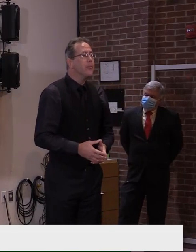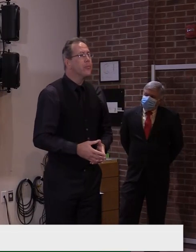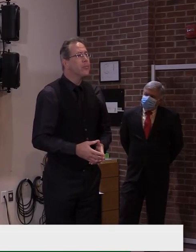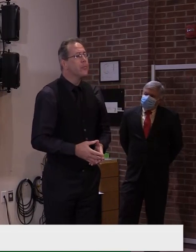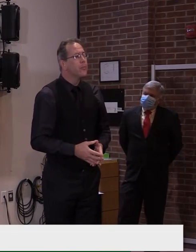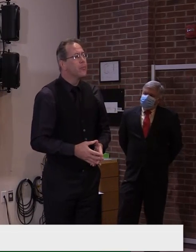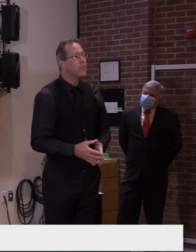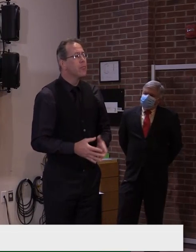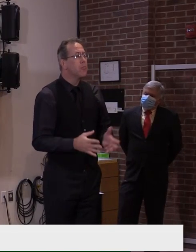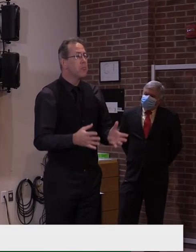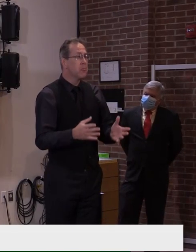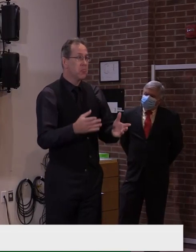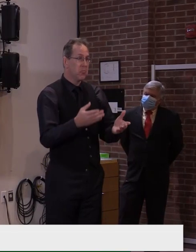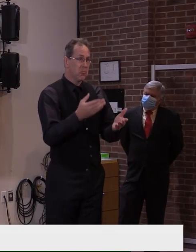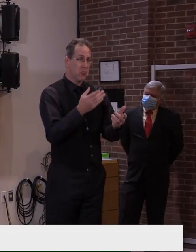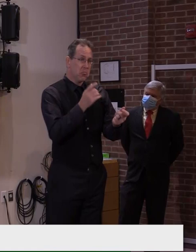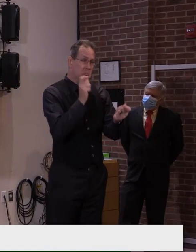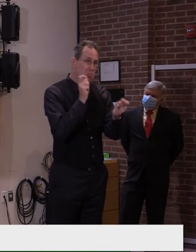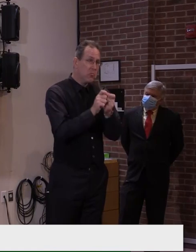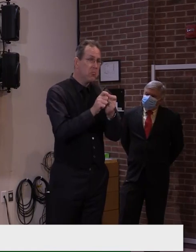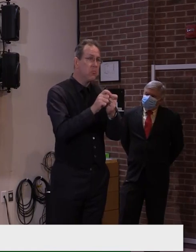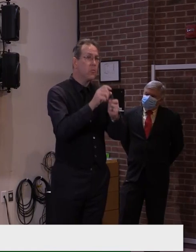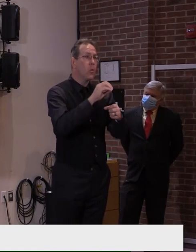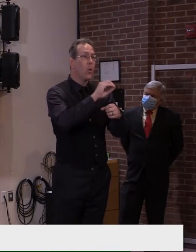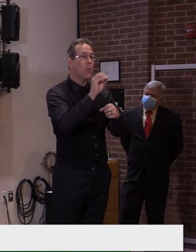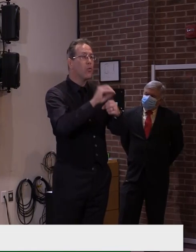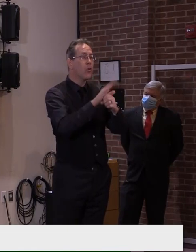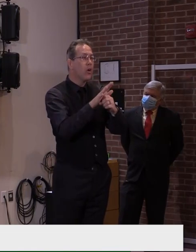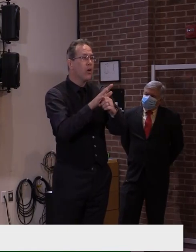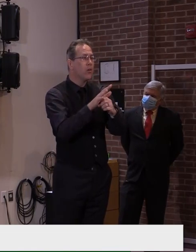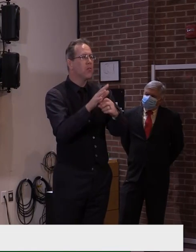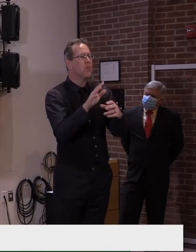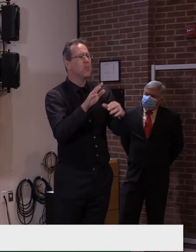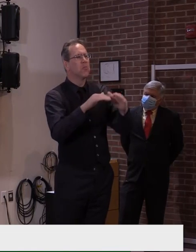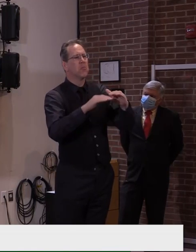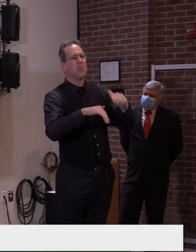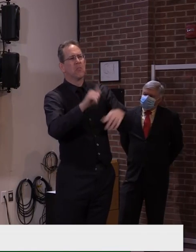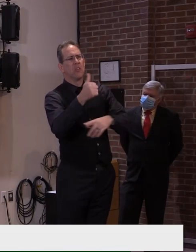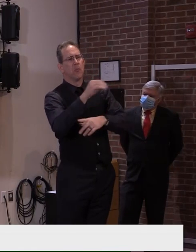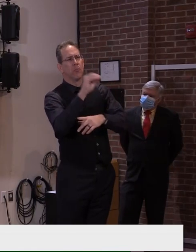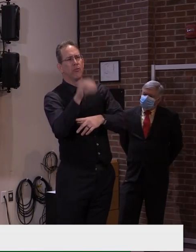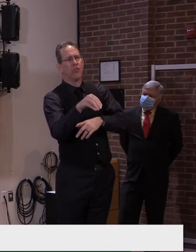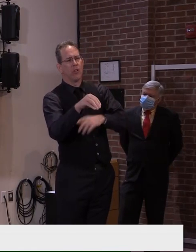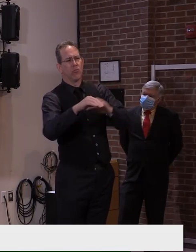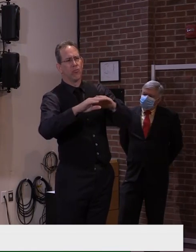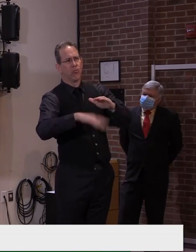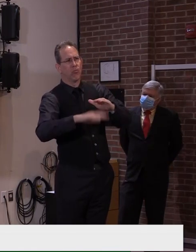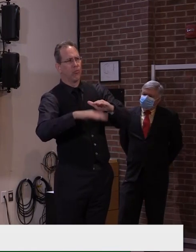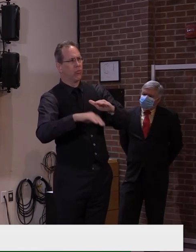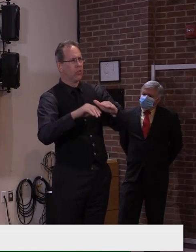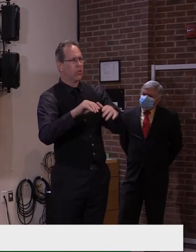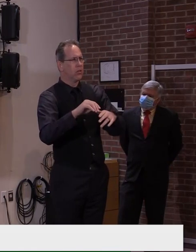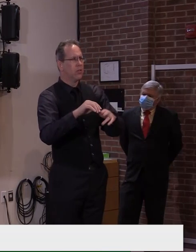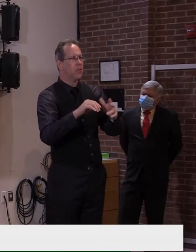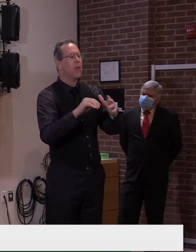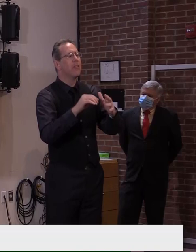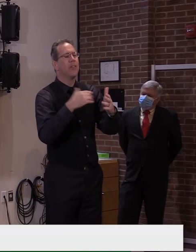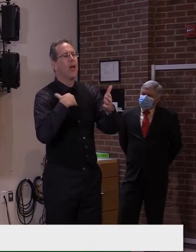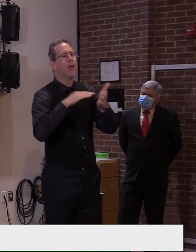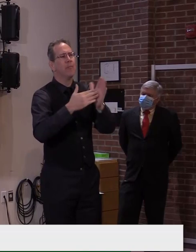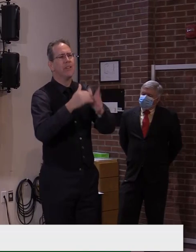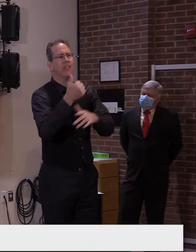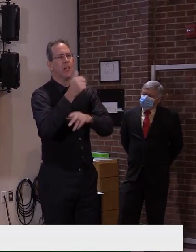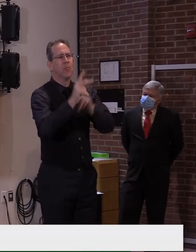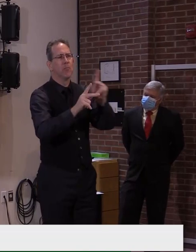documented Omicron cases, realizing that data we got in before Christmas was really in the